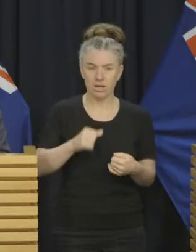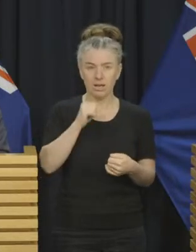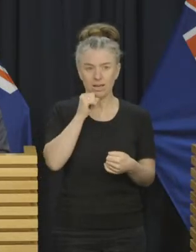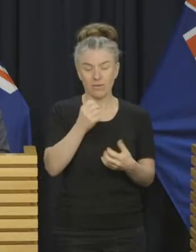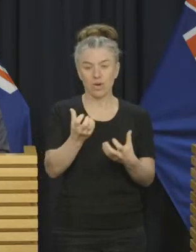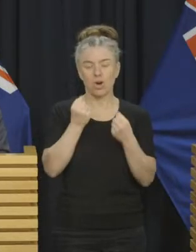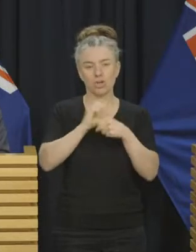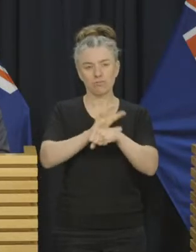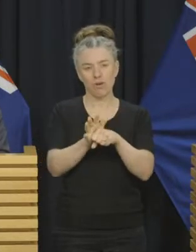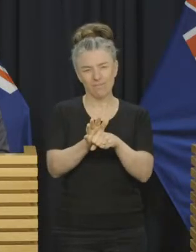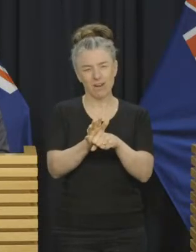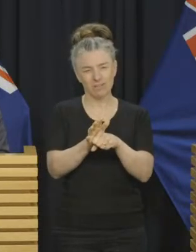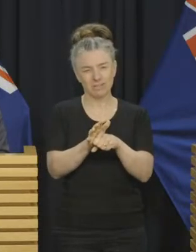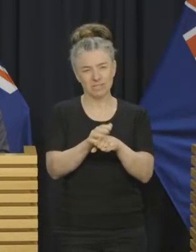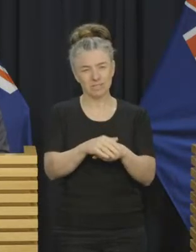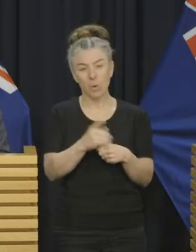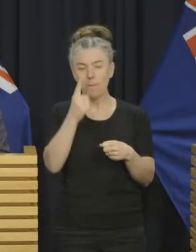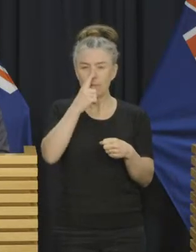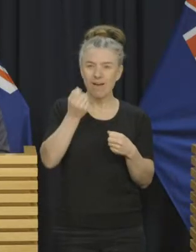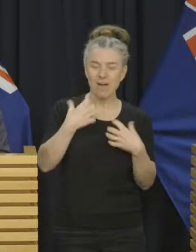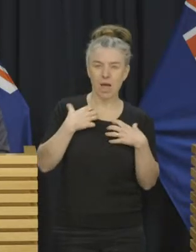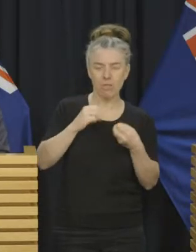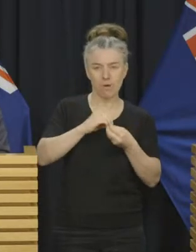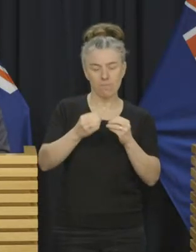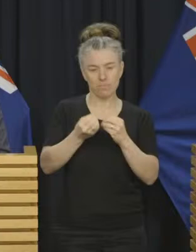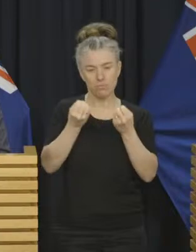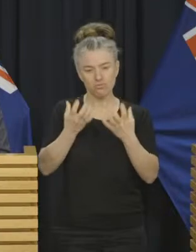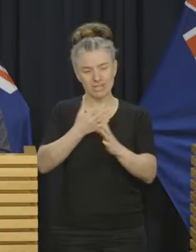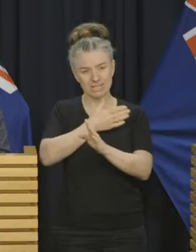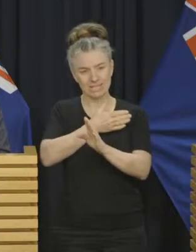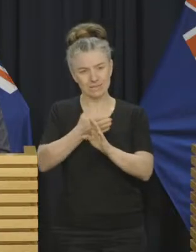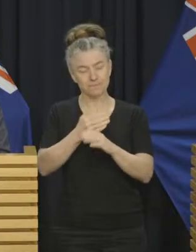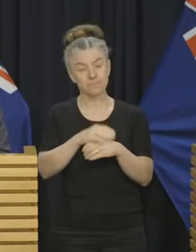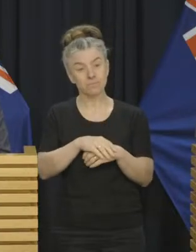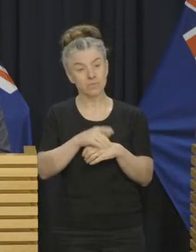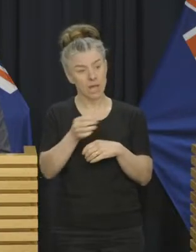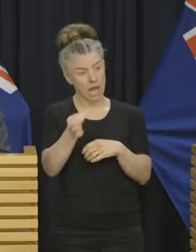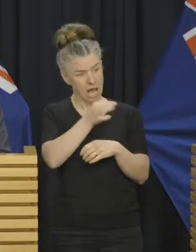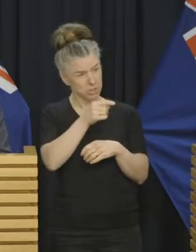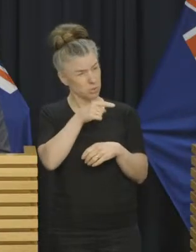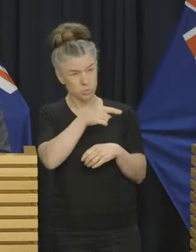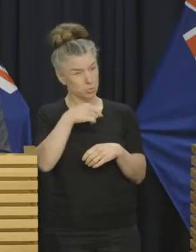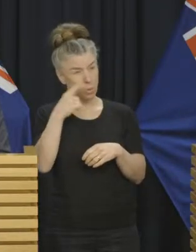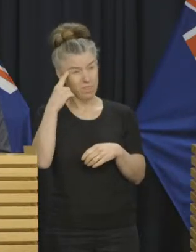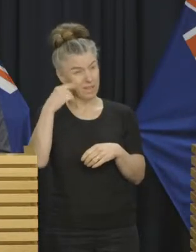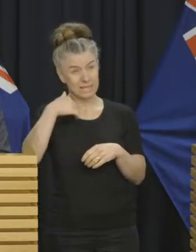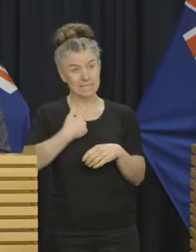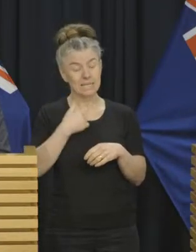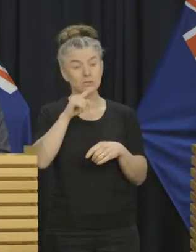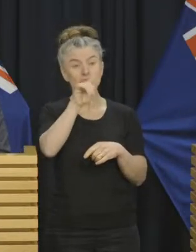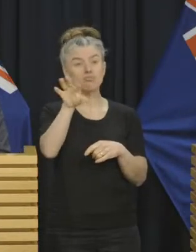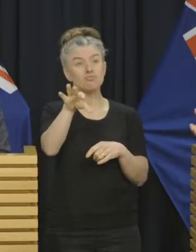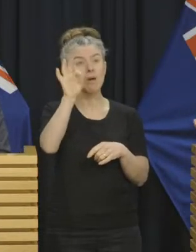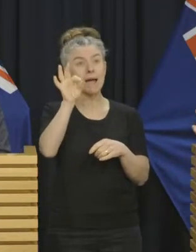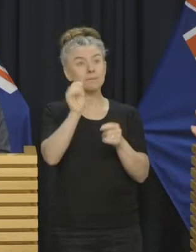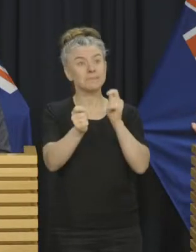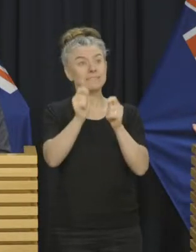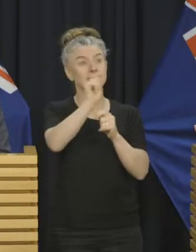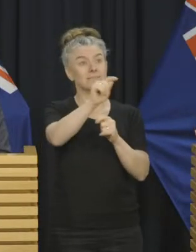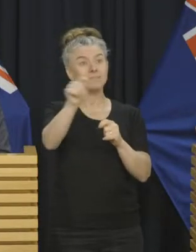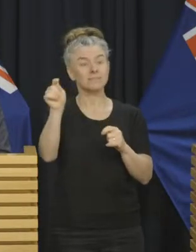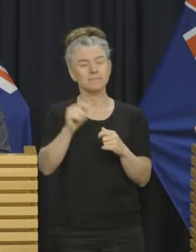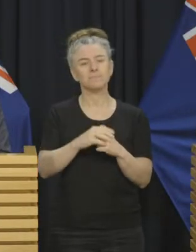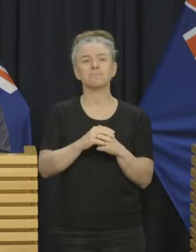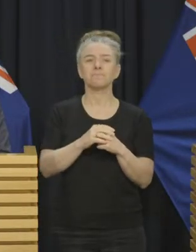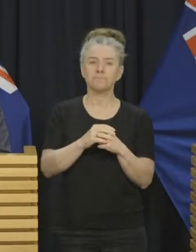with pre-existing conditions. So do you think there's no need for sentinel testing at the moment? So what I would describe that as amplified